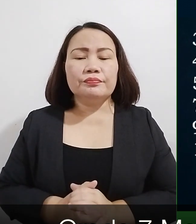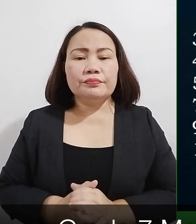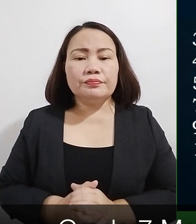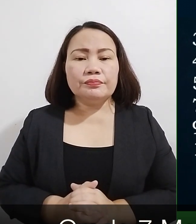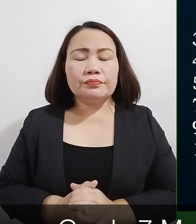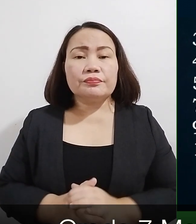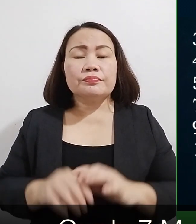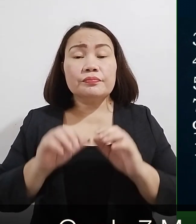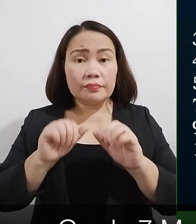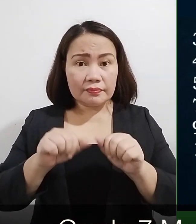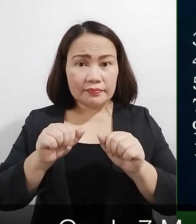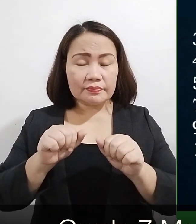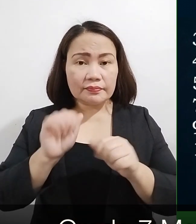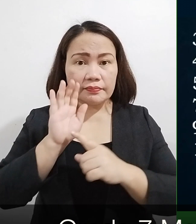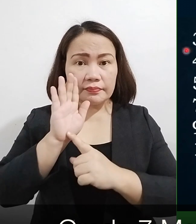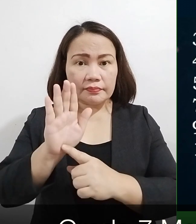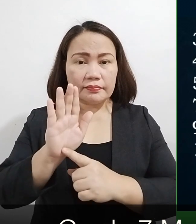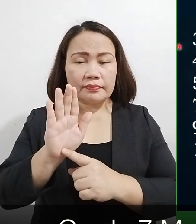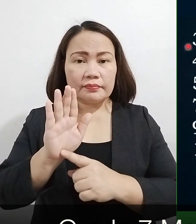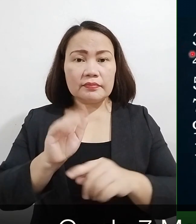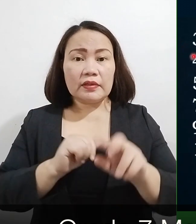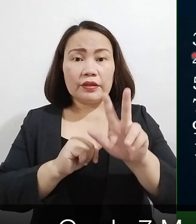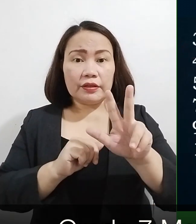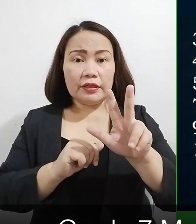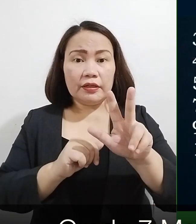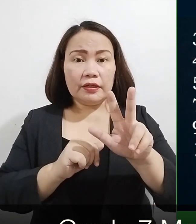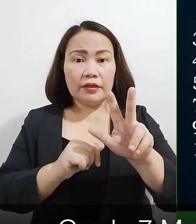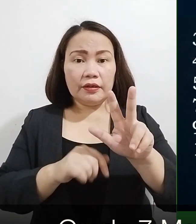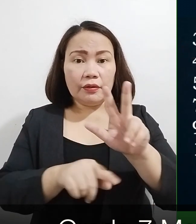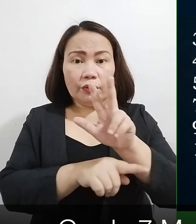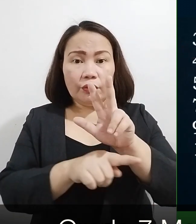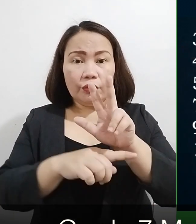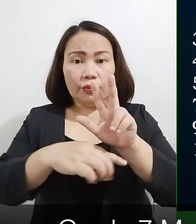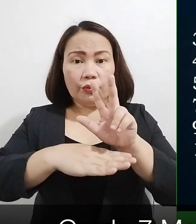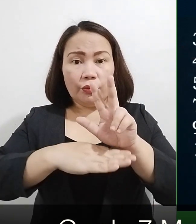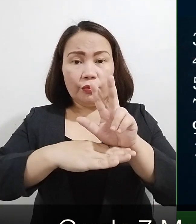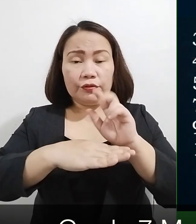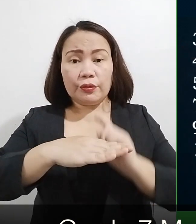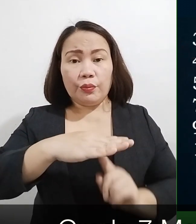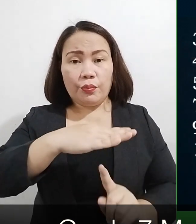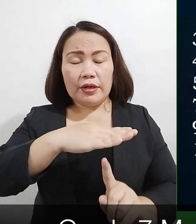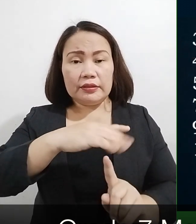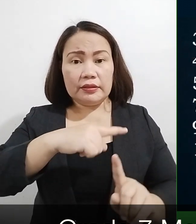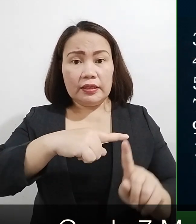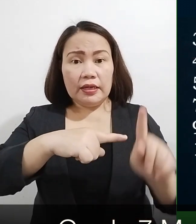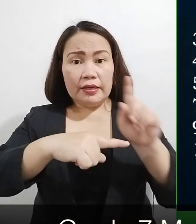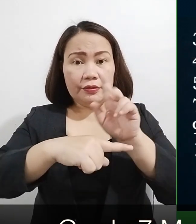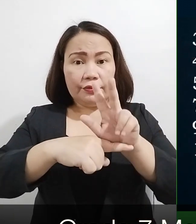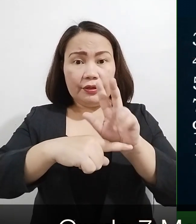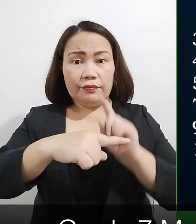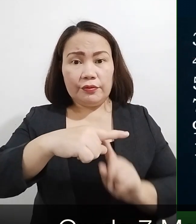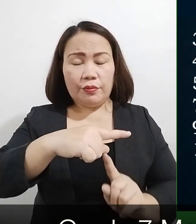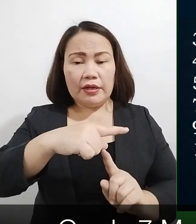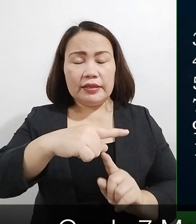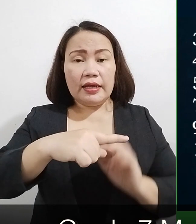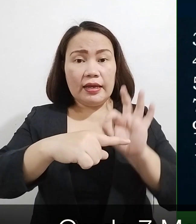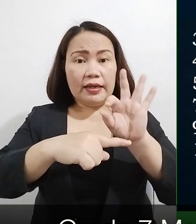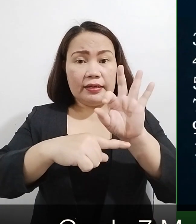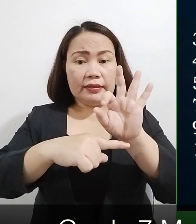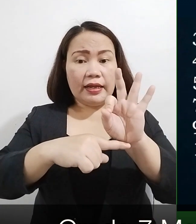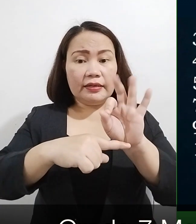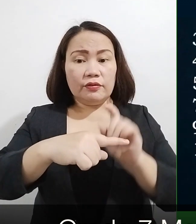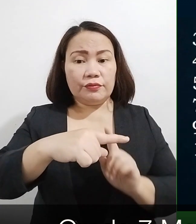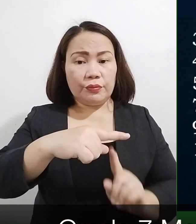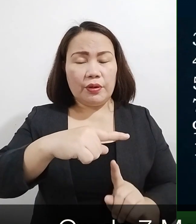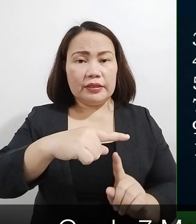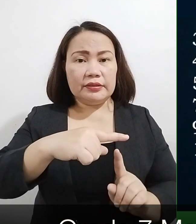and negative 3, pwede mo siya i-express as 3 over 1 or negative 3 over 1. So, rational number ang square root